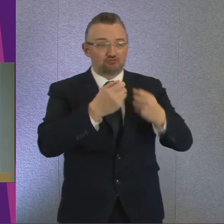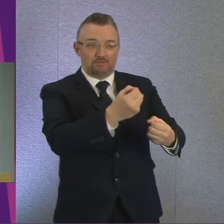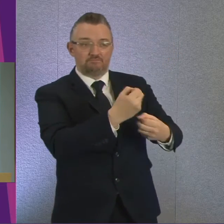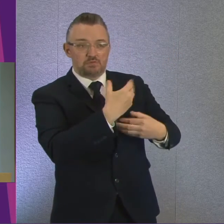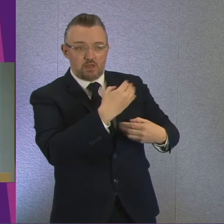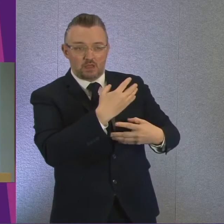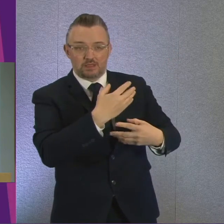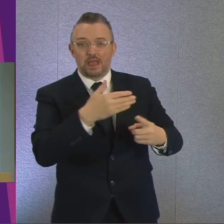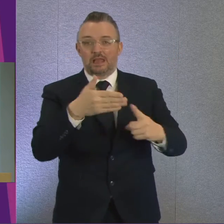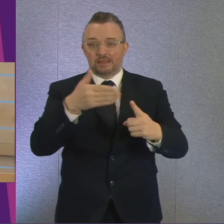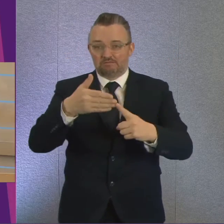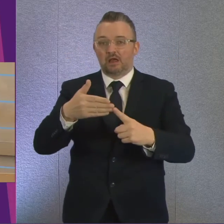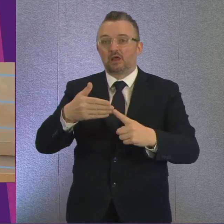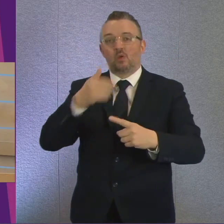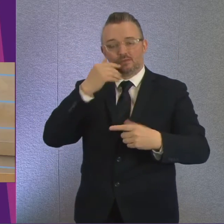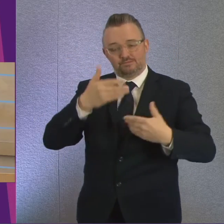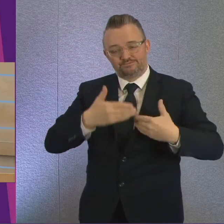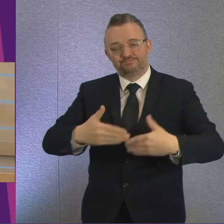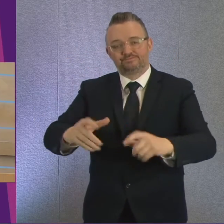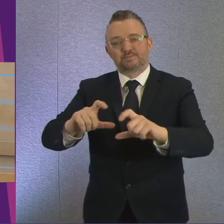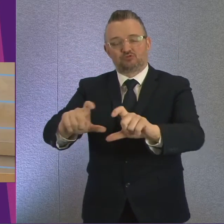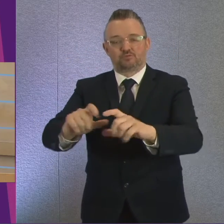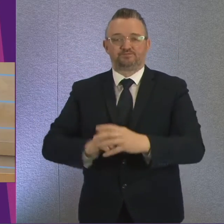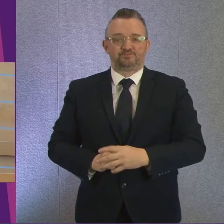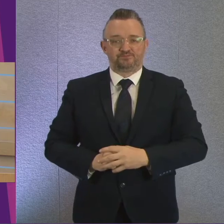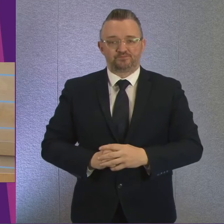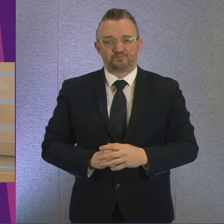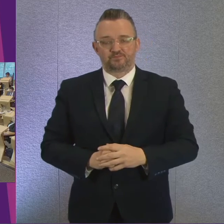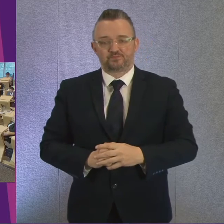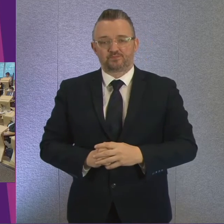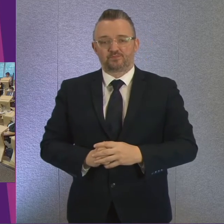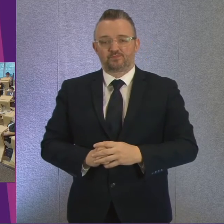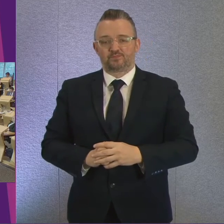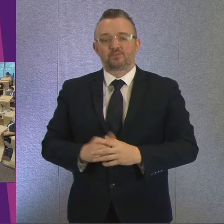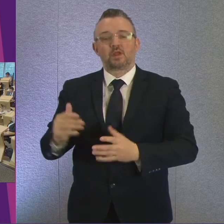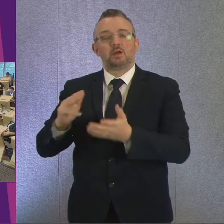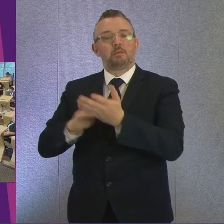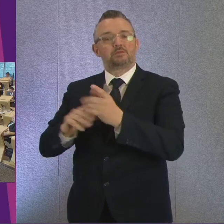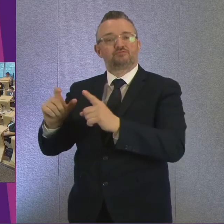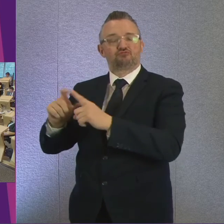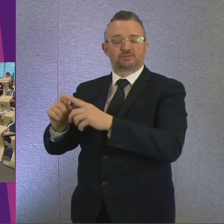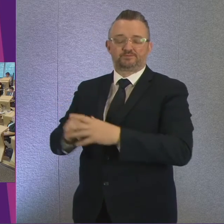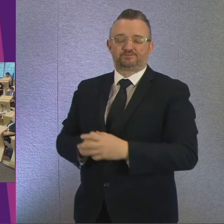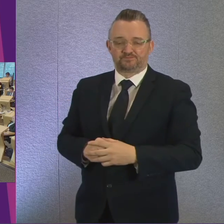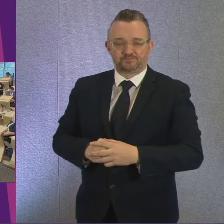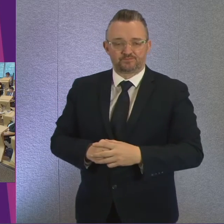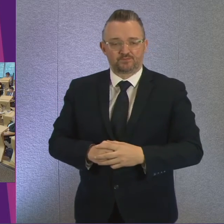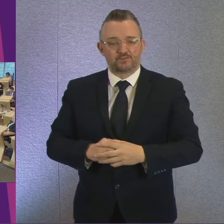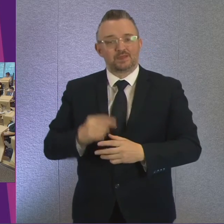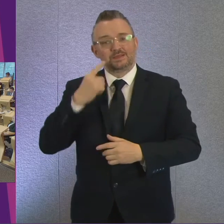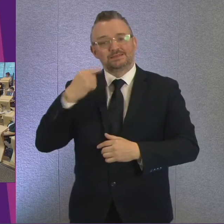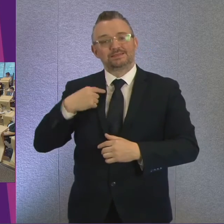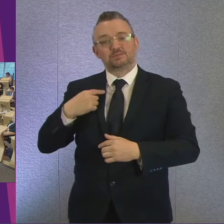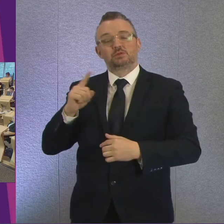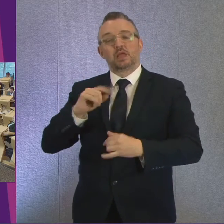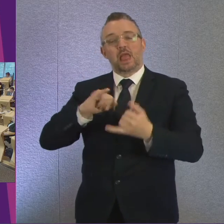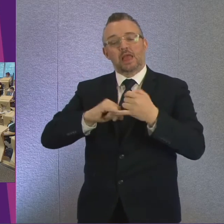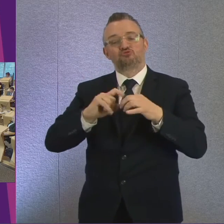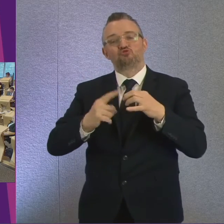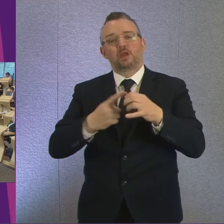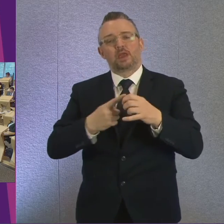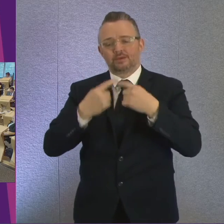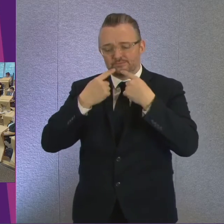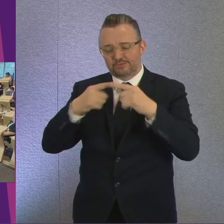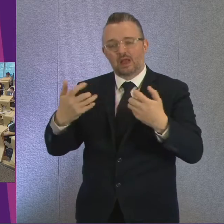practitioners identify. Mark Ruskell. Yesterday, the SQA published information on how it will award